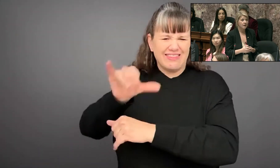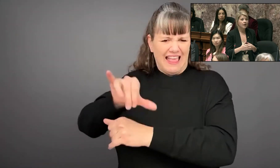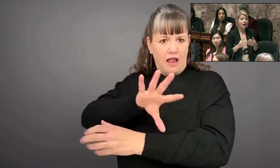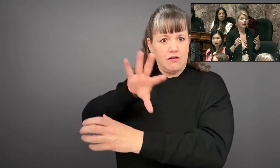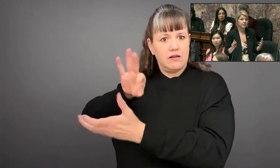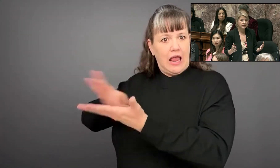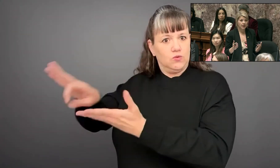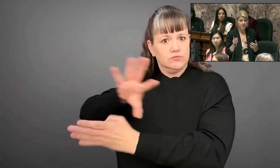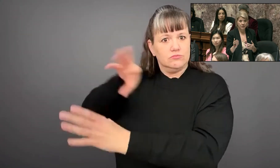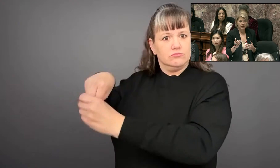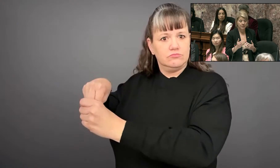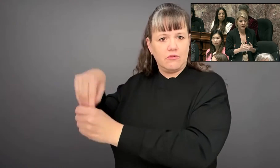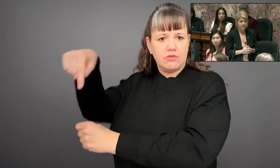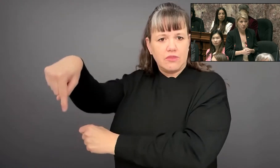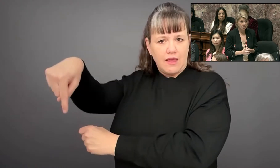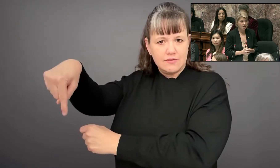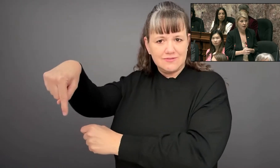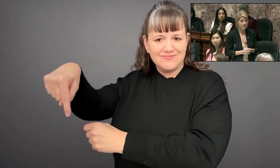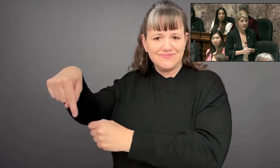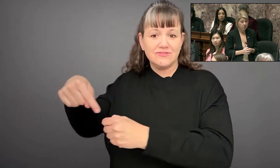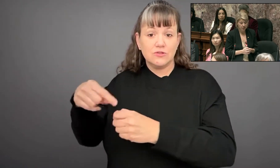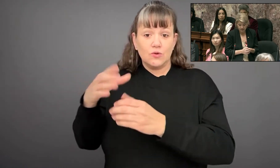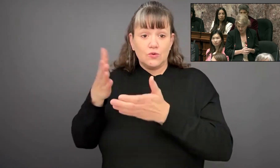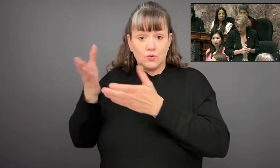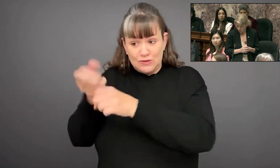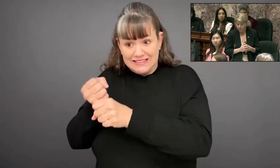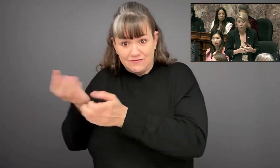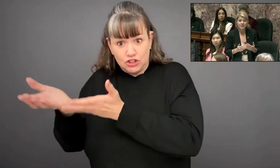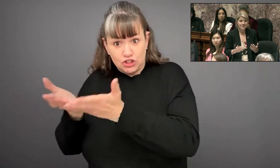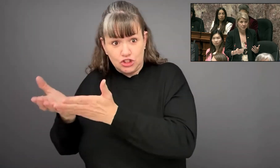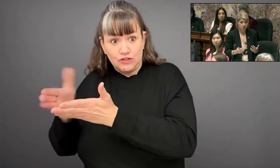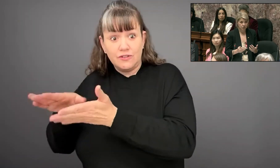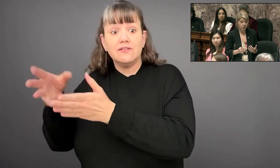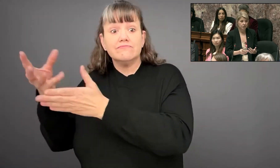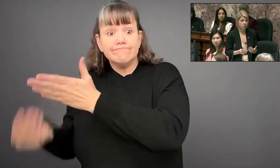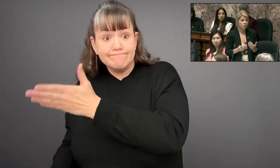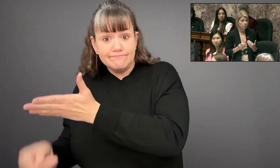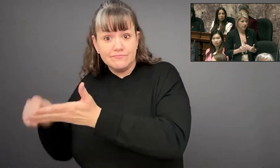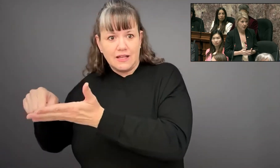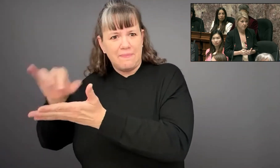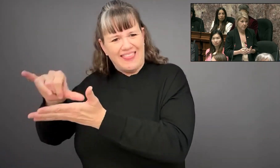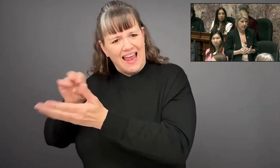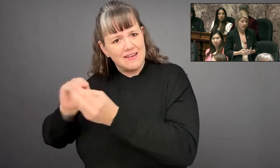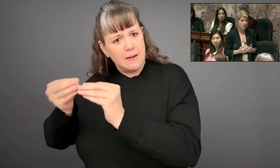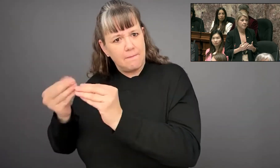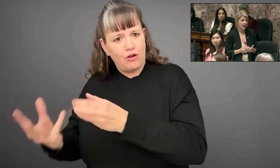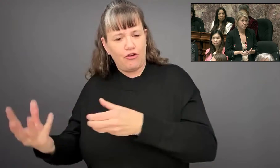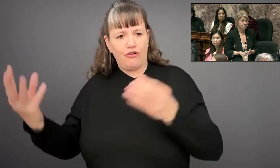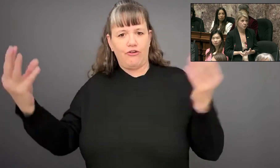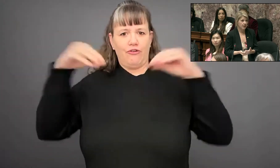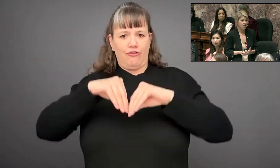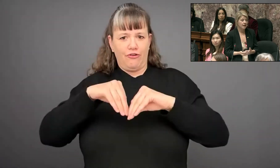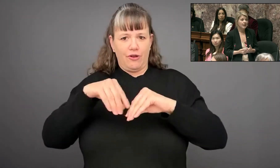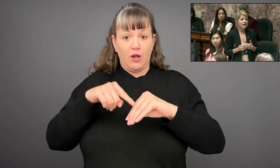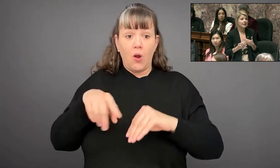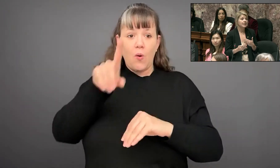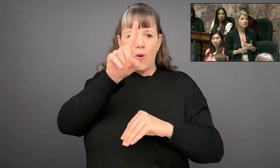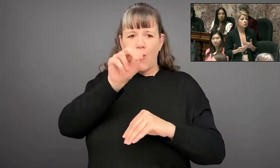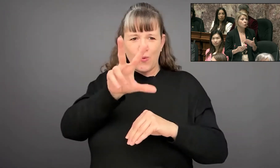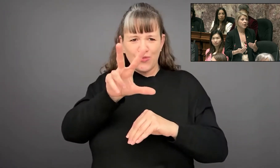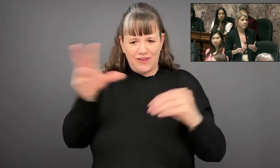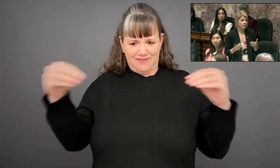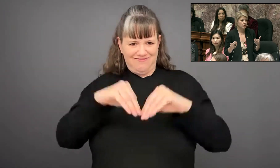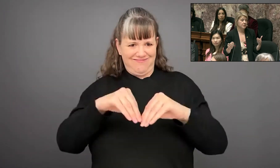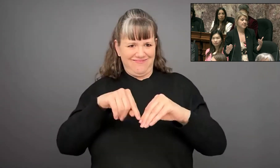province. Of the number that the member mentioned, 14 children who were in government care passed away. In